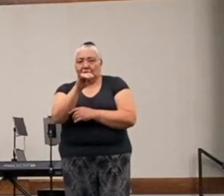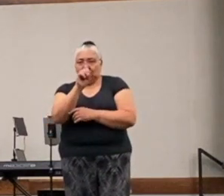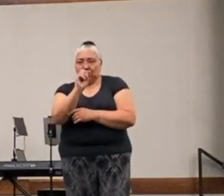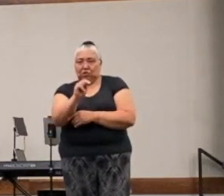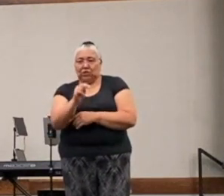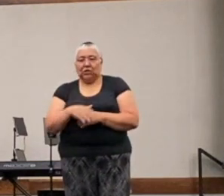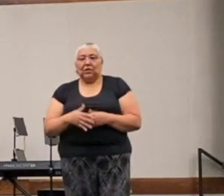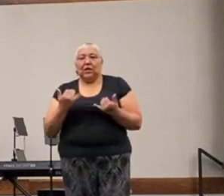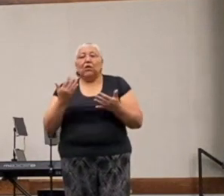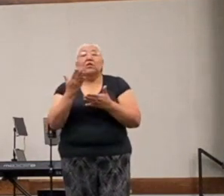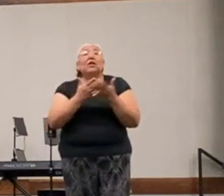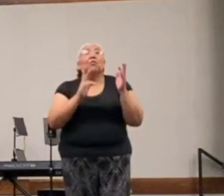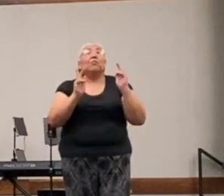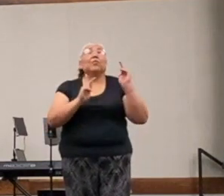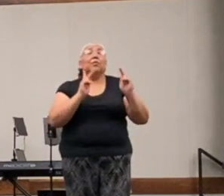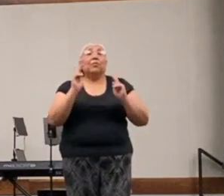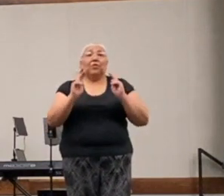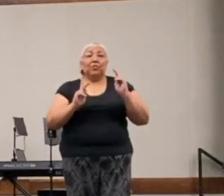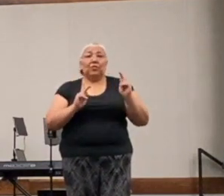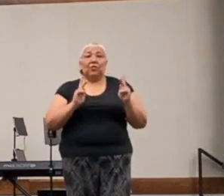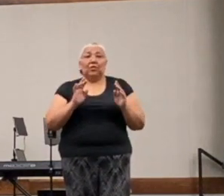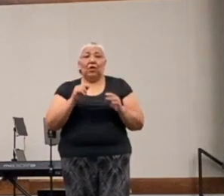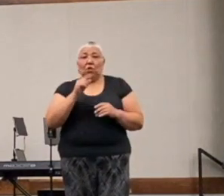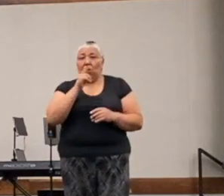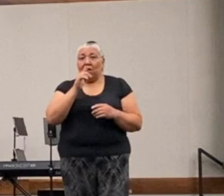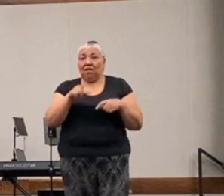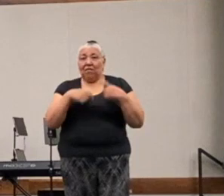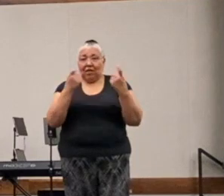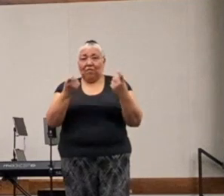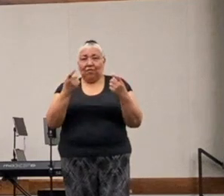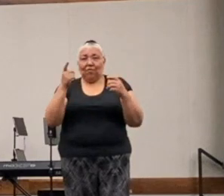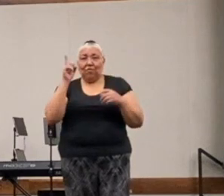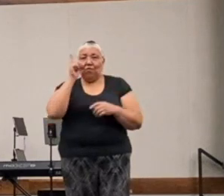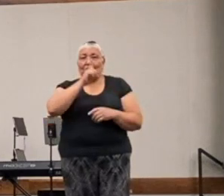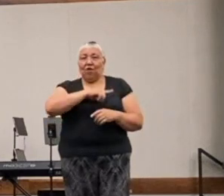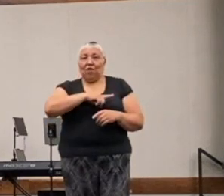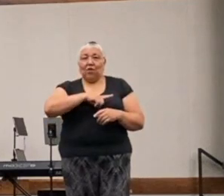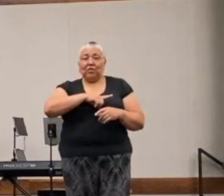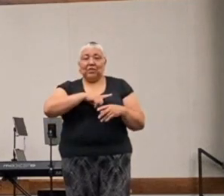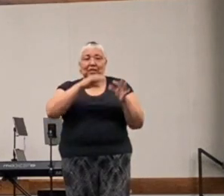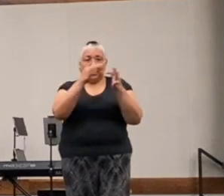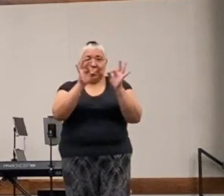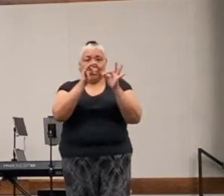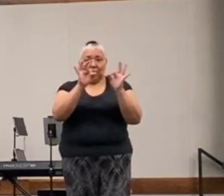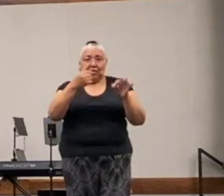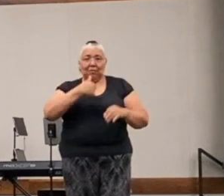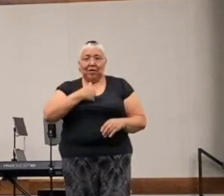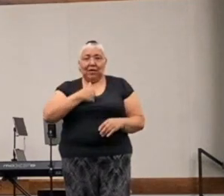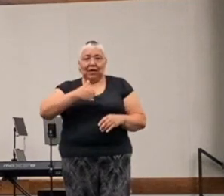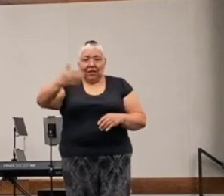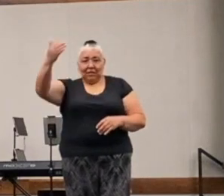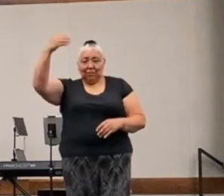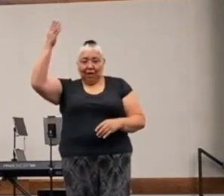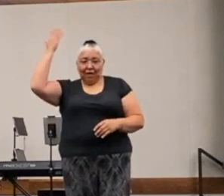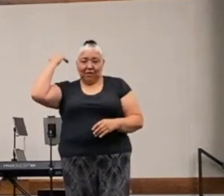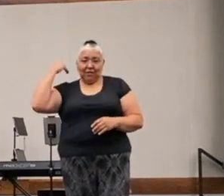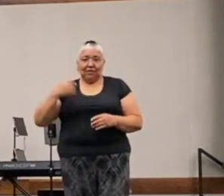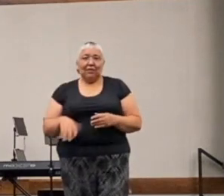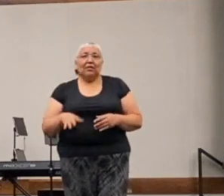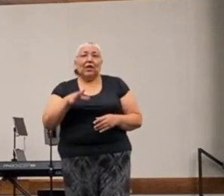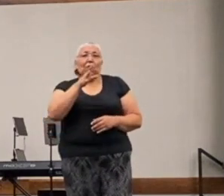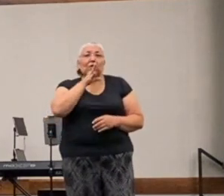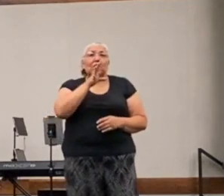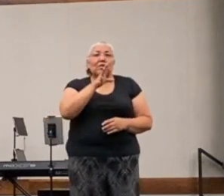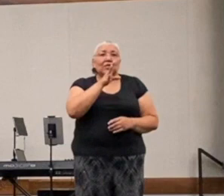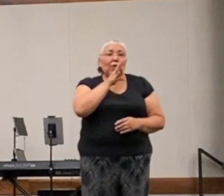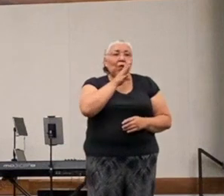There are some folks who have given false testimony about me in the past, who have spoken